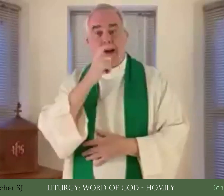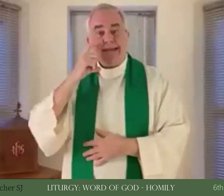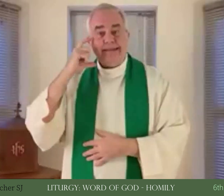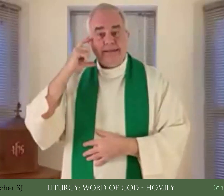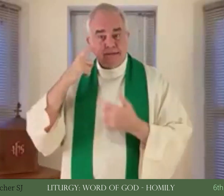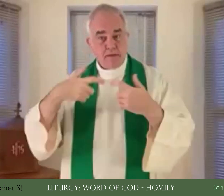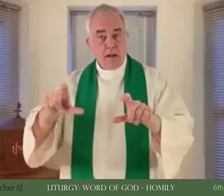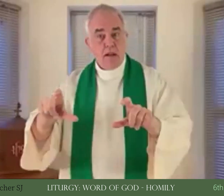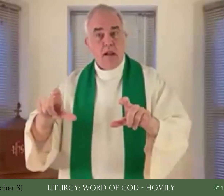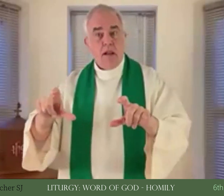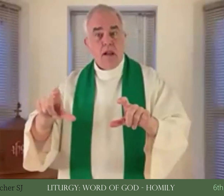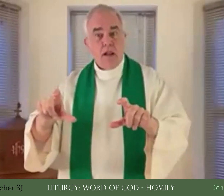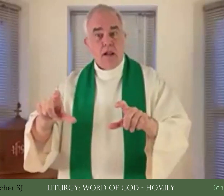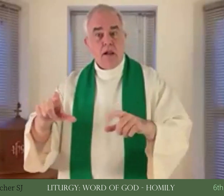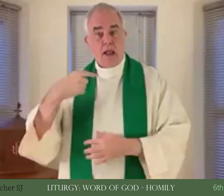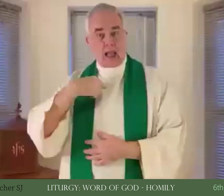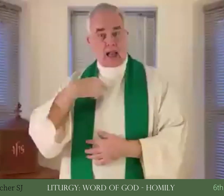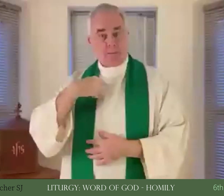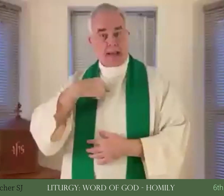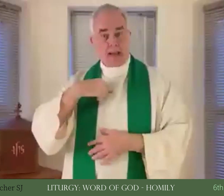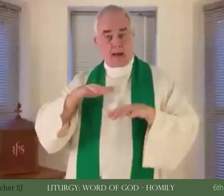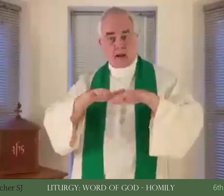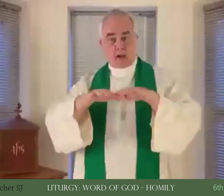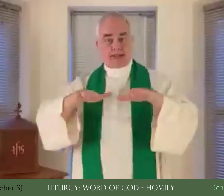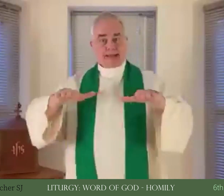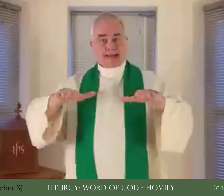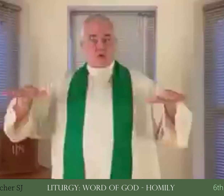my girl, and me on the pantry